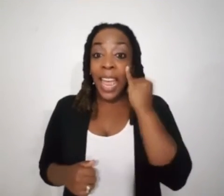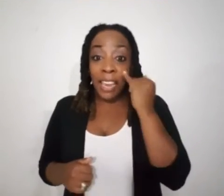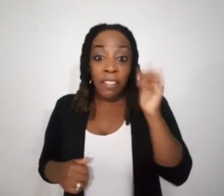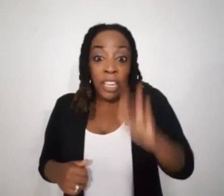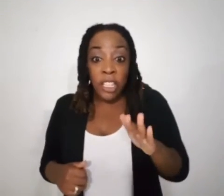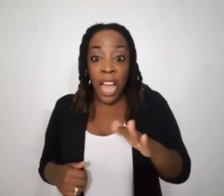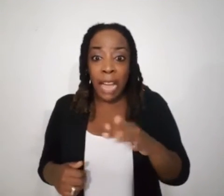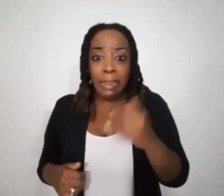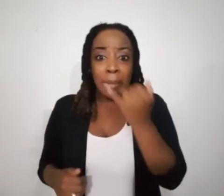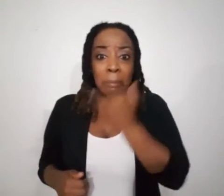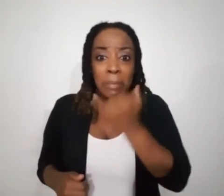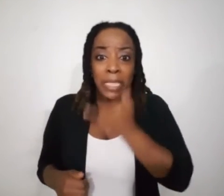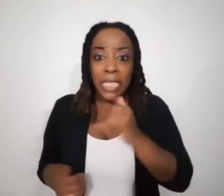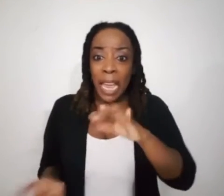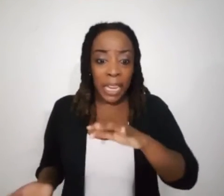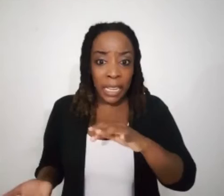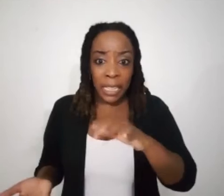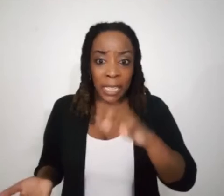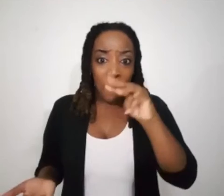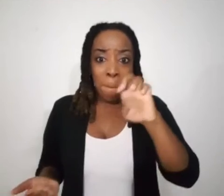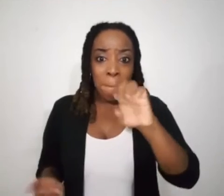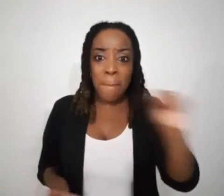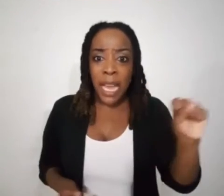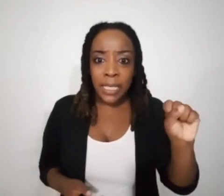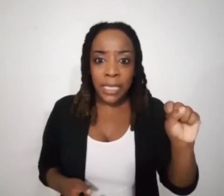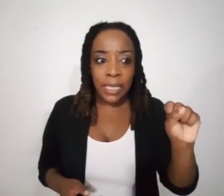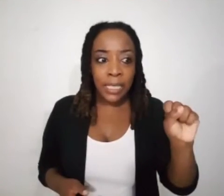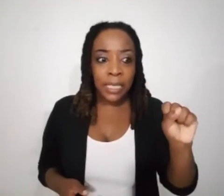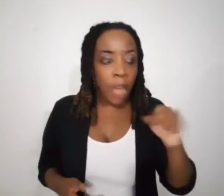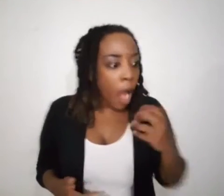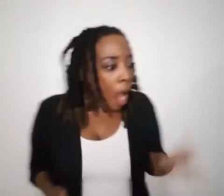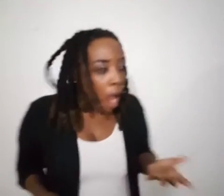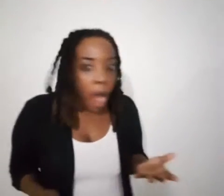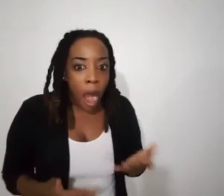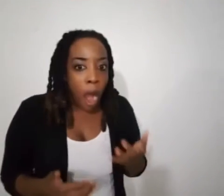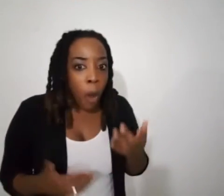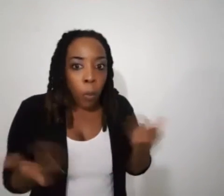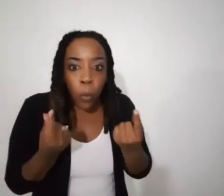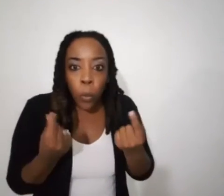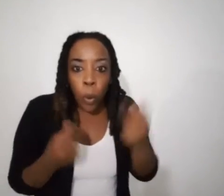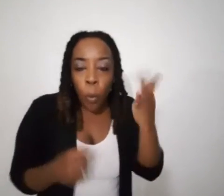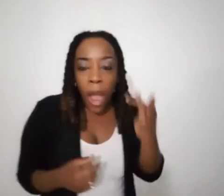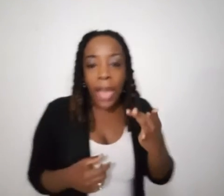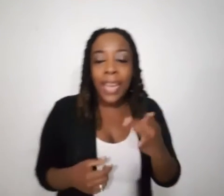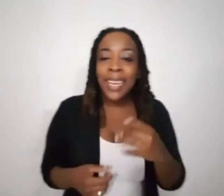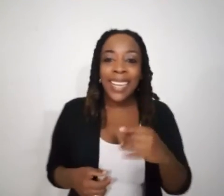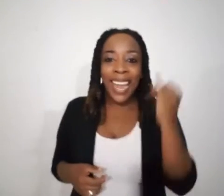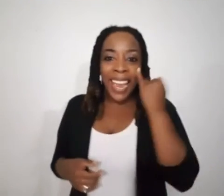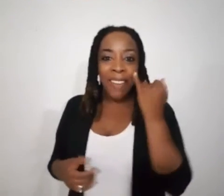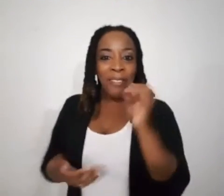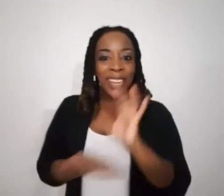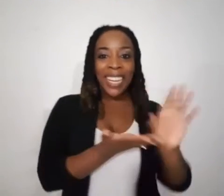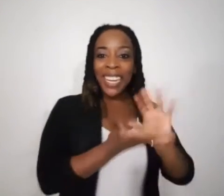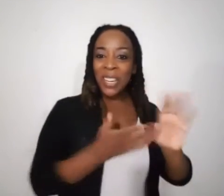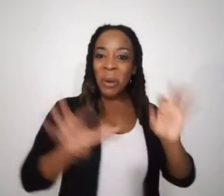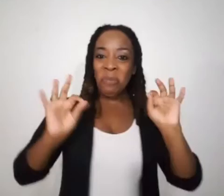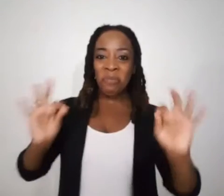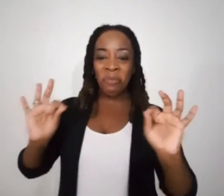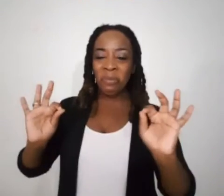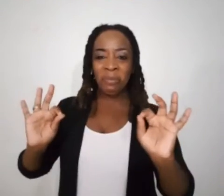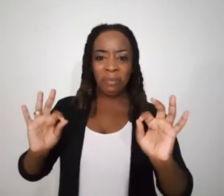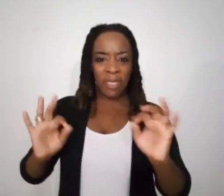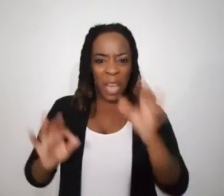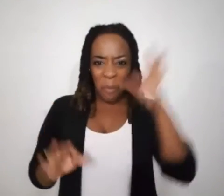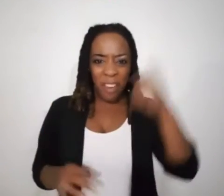oh, look at this mess. But if they have cleared up, you don't say, oh, wonderful, you've done a good job today.